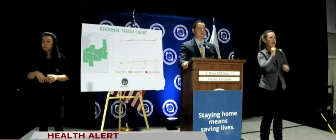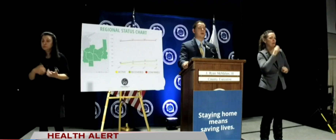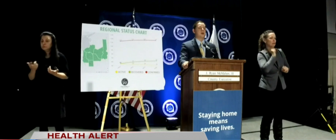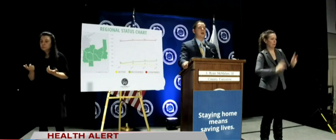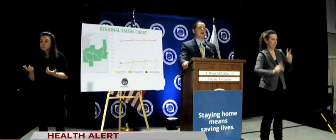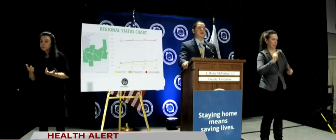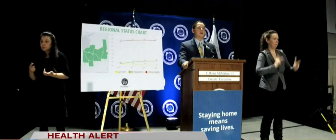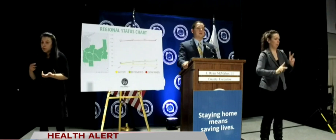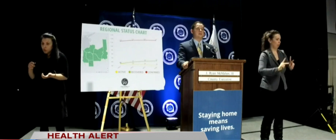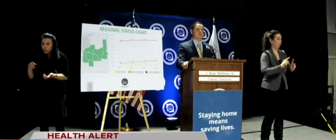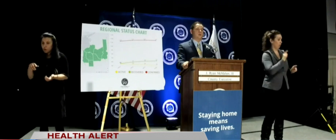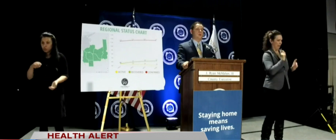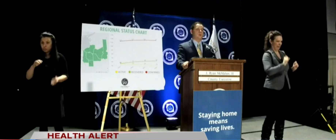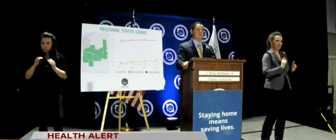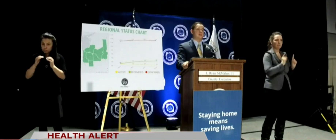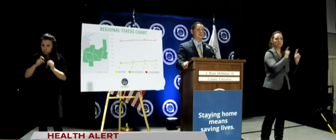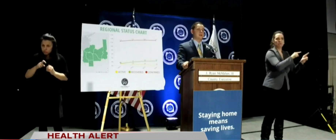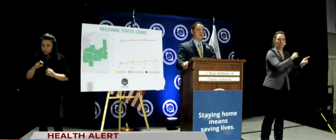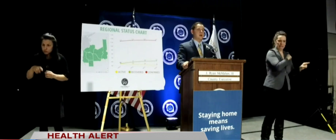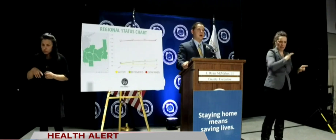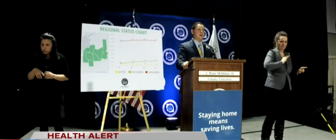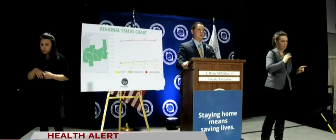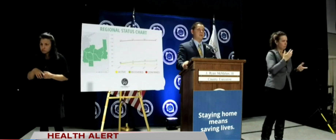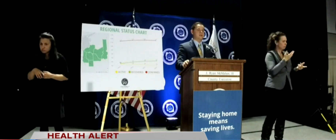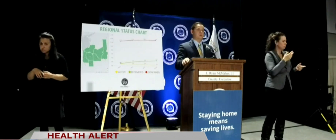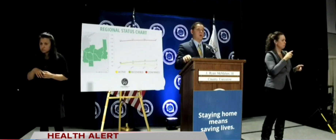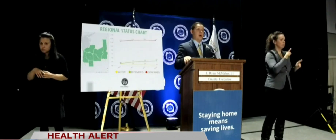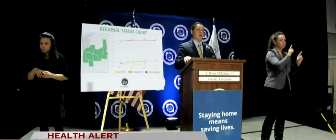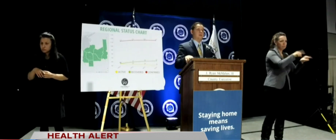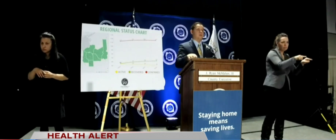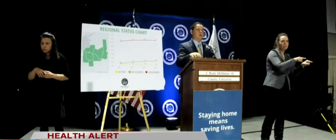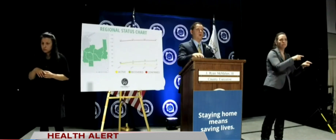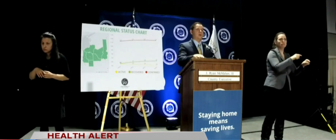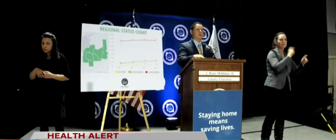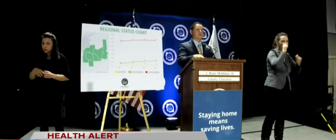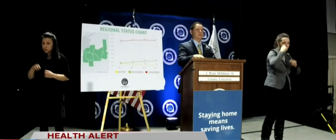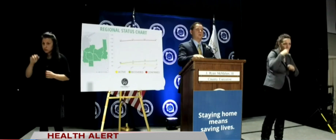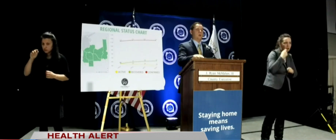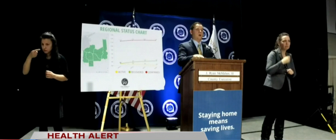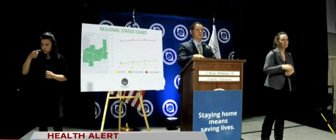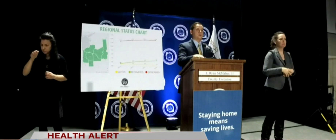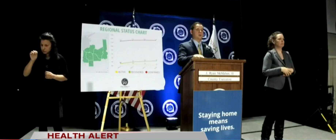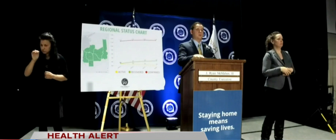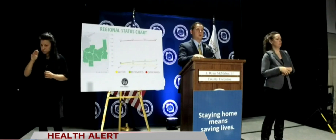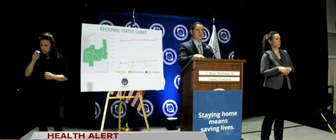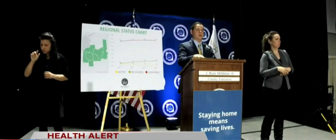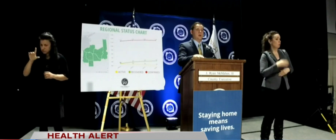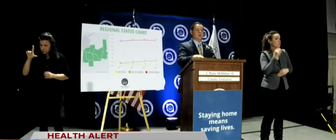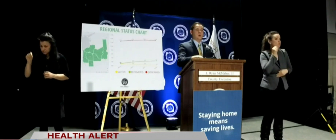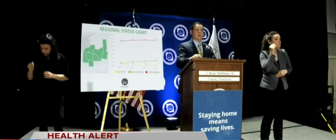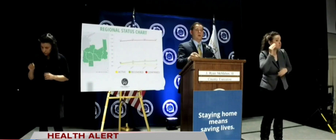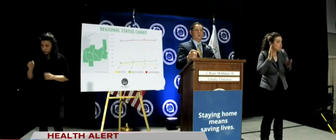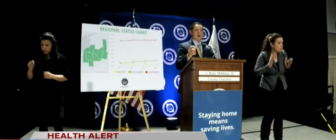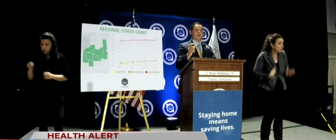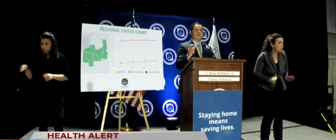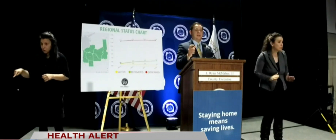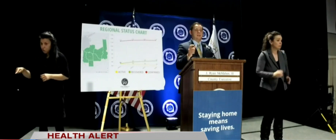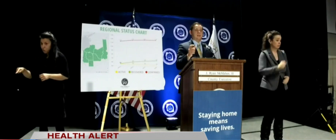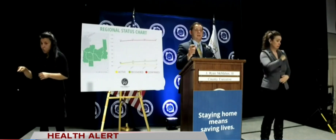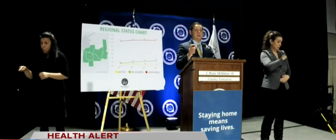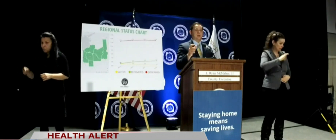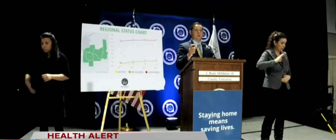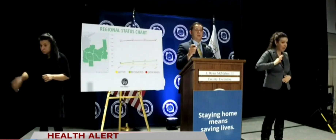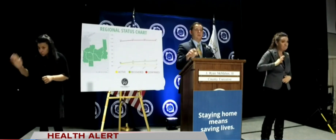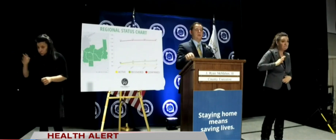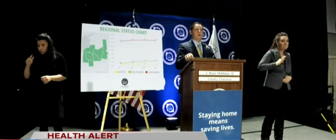facilities and testing the residents. This is proactive. We're going into parts of the community where there's higher